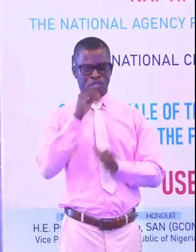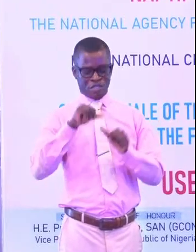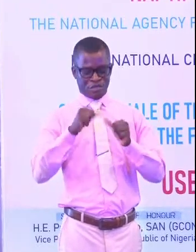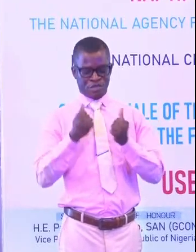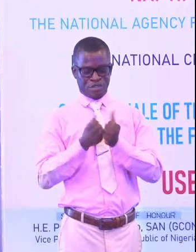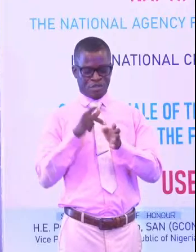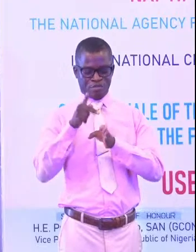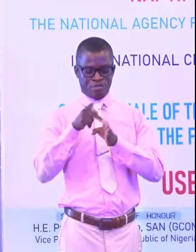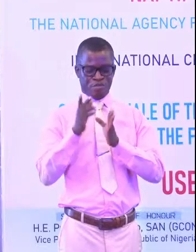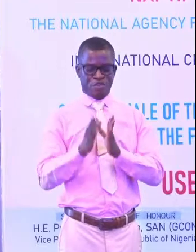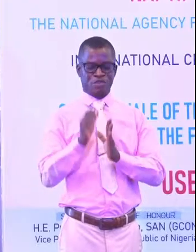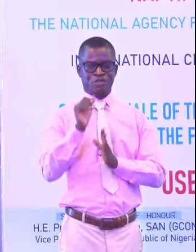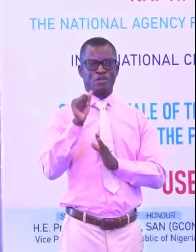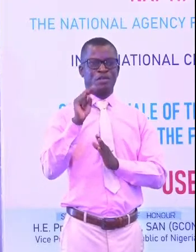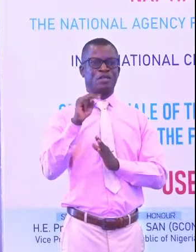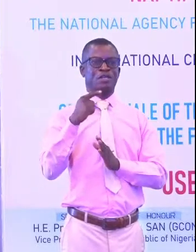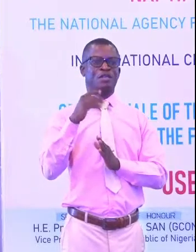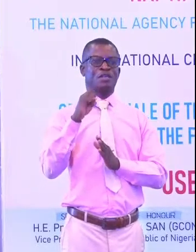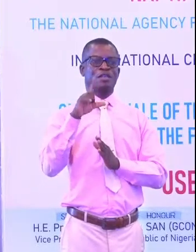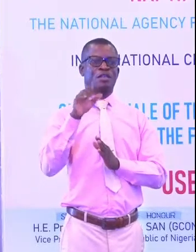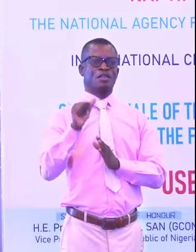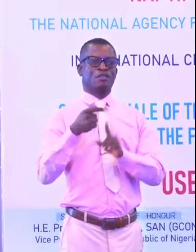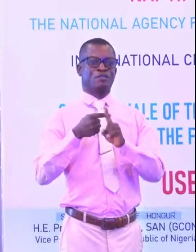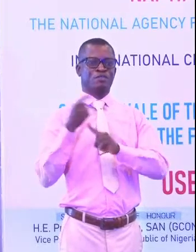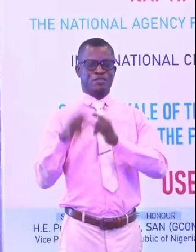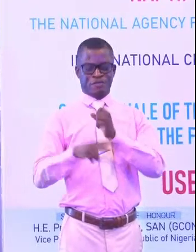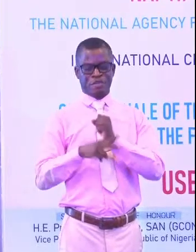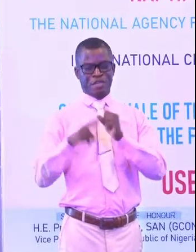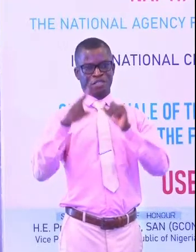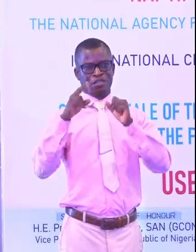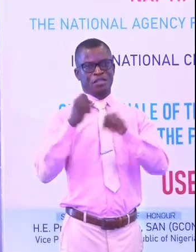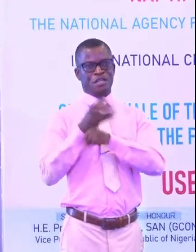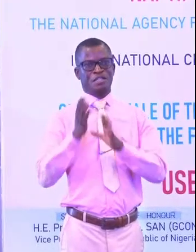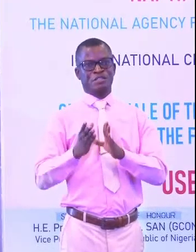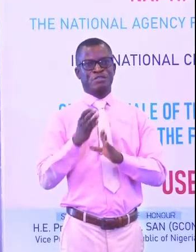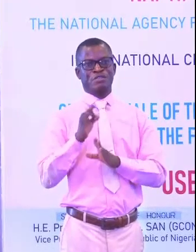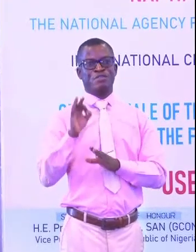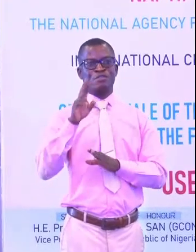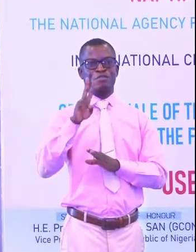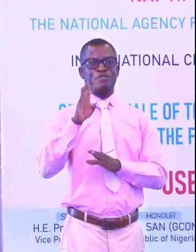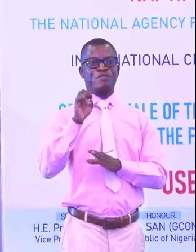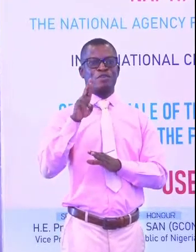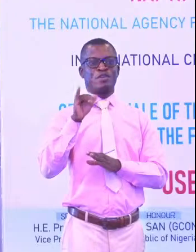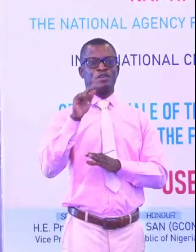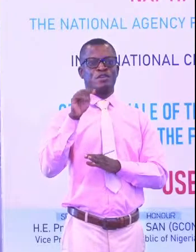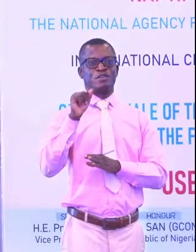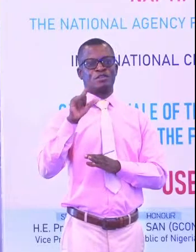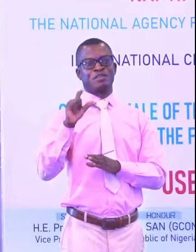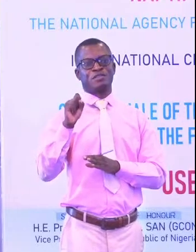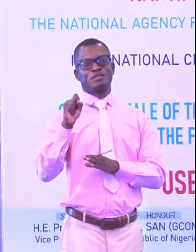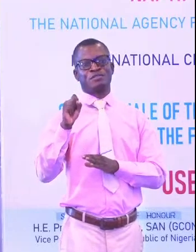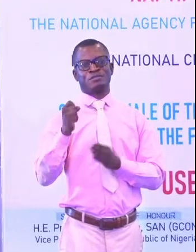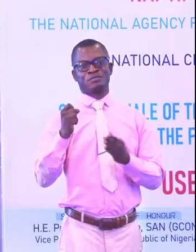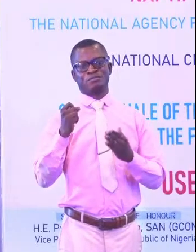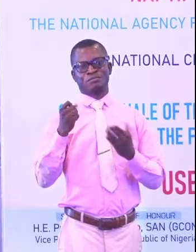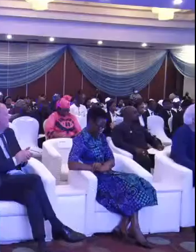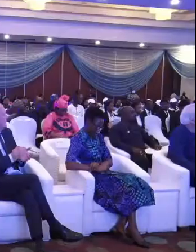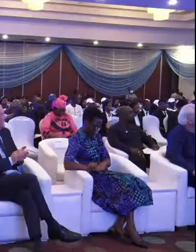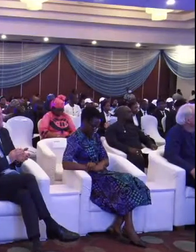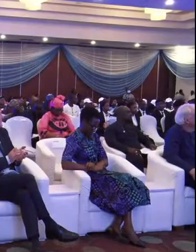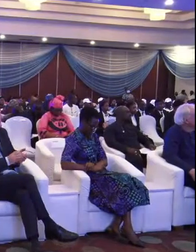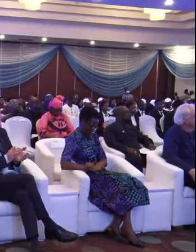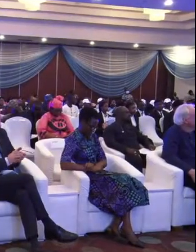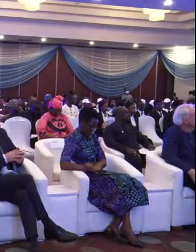Professor Angela N. Dick for the Vice Chancellor of Veritas University, Abuja. Please put your hands together for her specially. Thank you, ma'am.